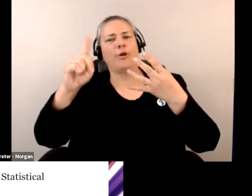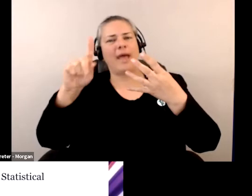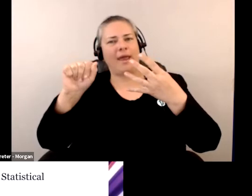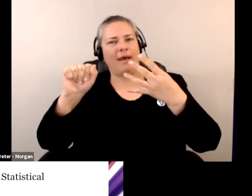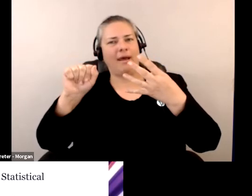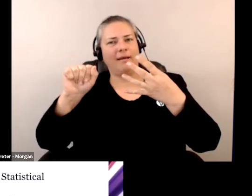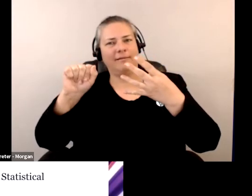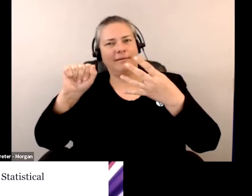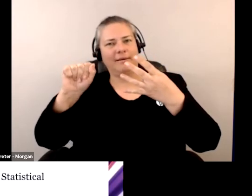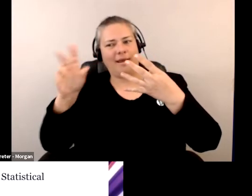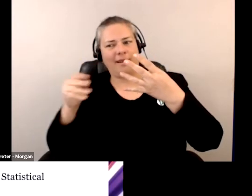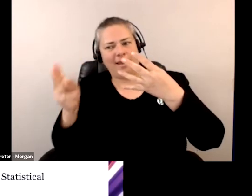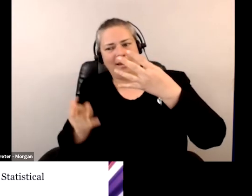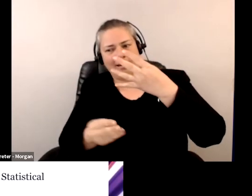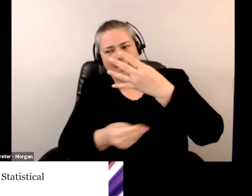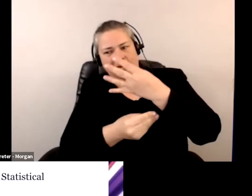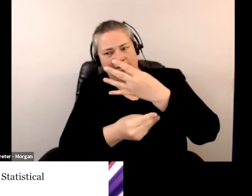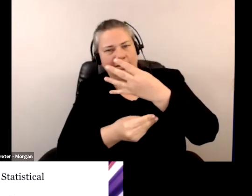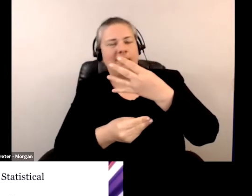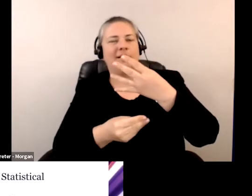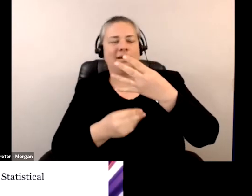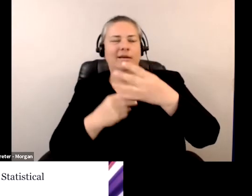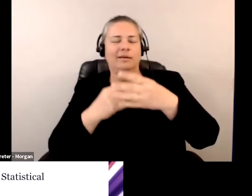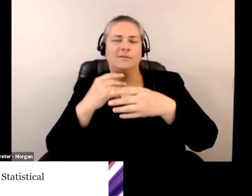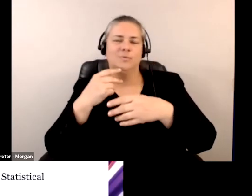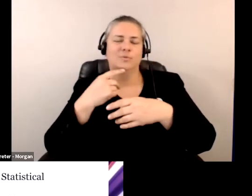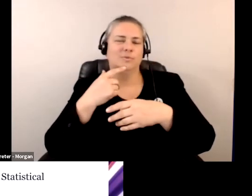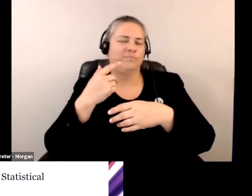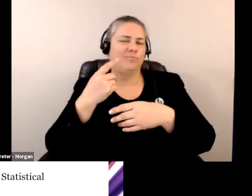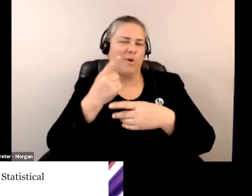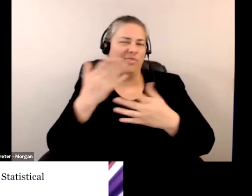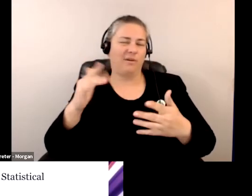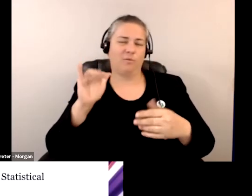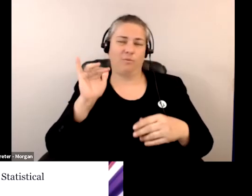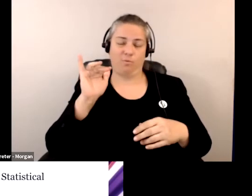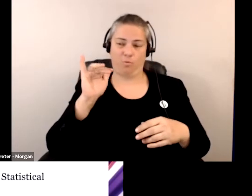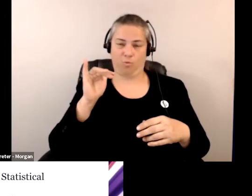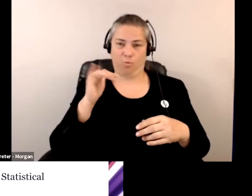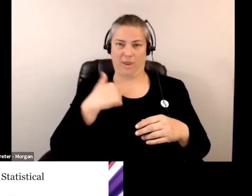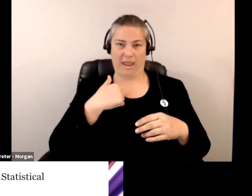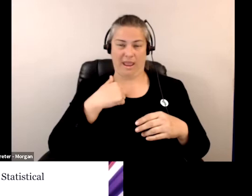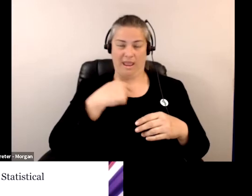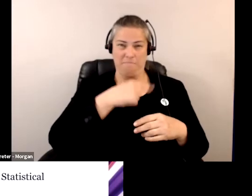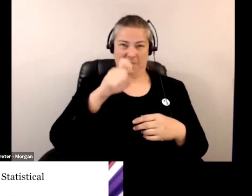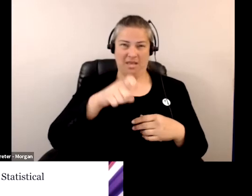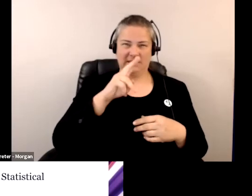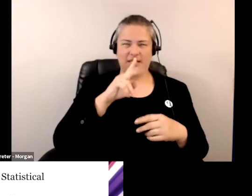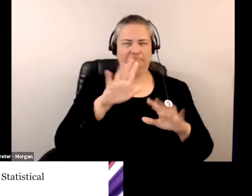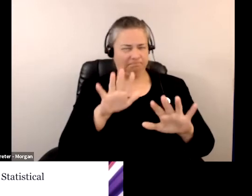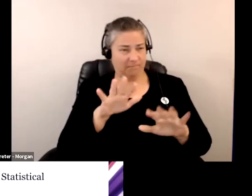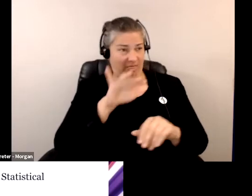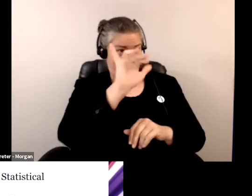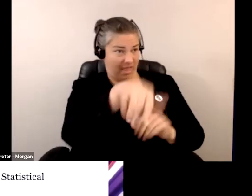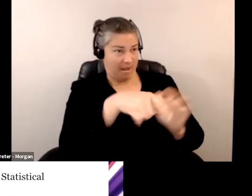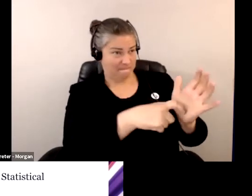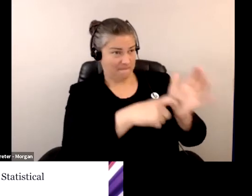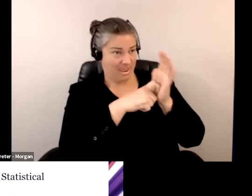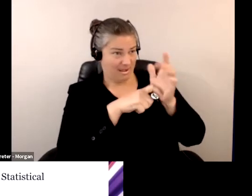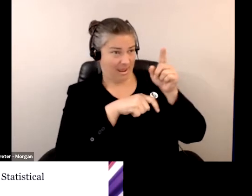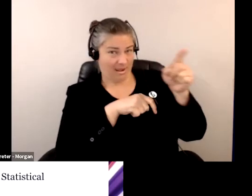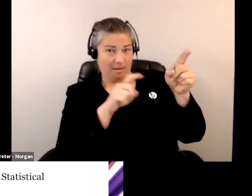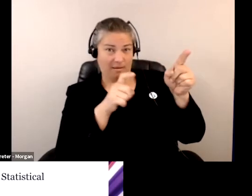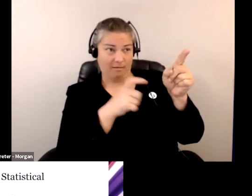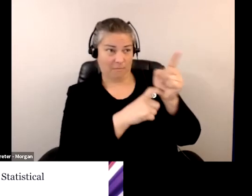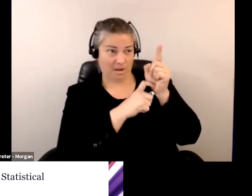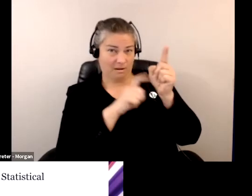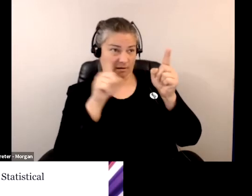the question we encourage NCES to ask is how much data needs to be collected to meet each mandate at the same time as they're